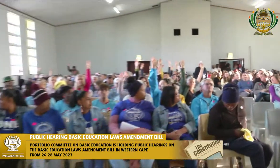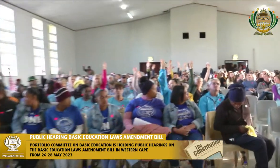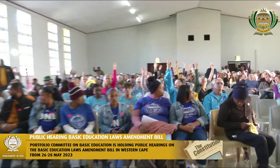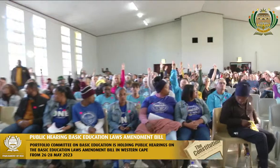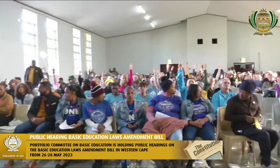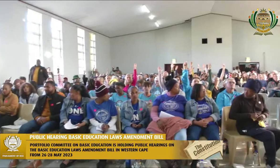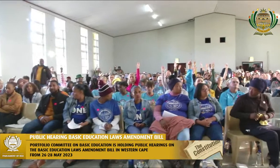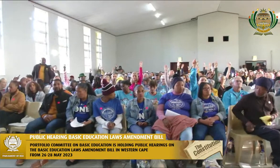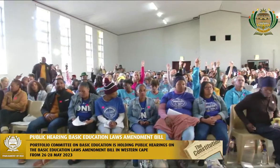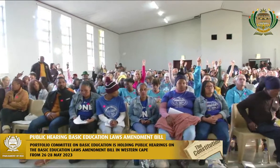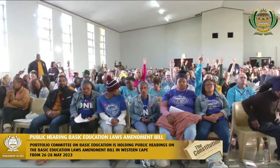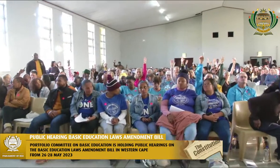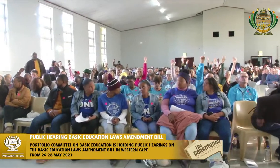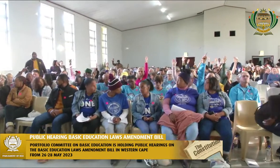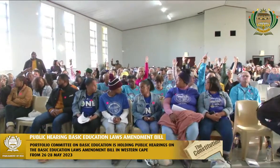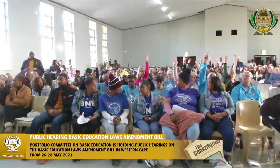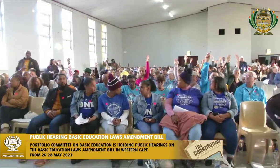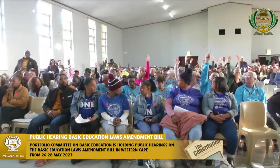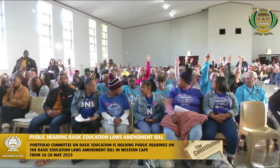I'm noting hands.